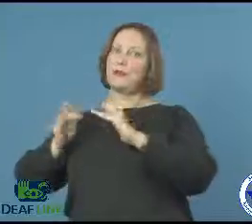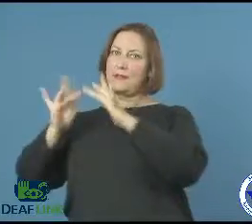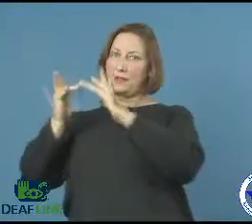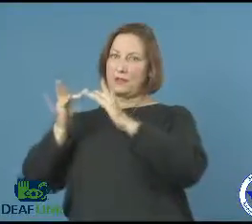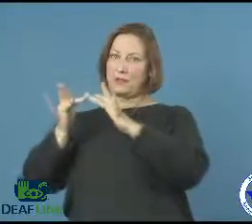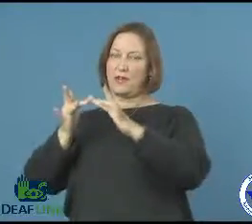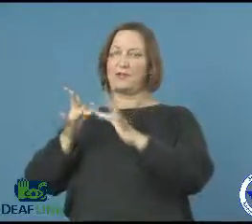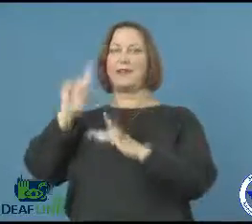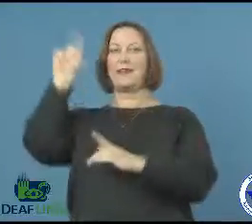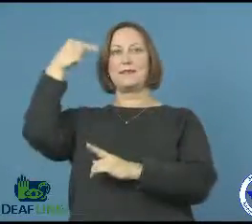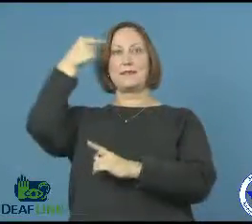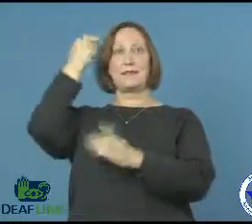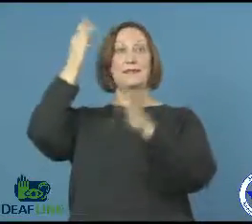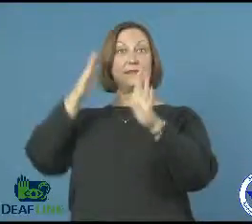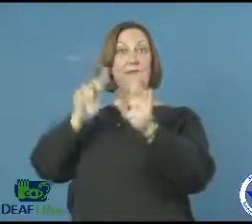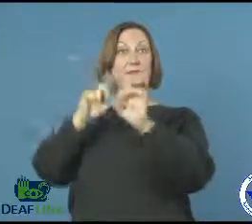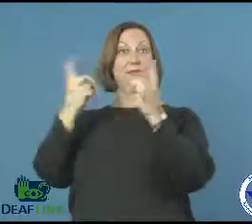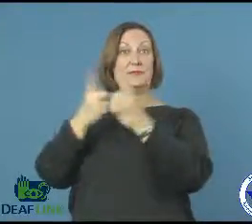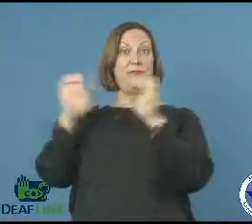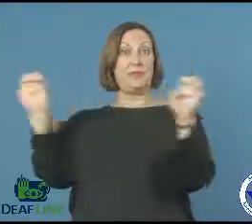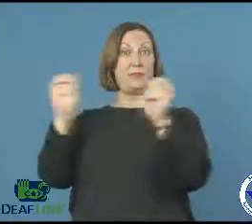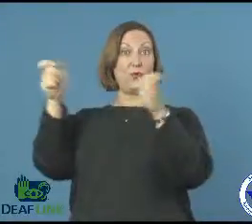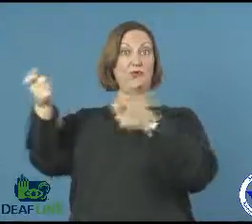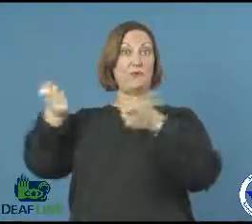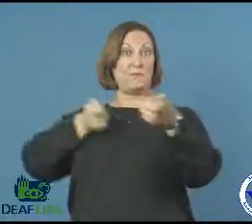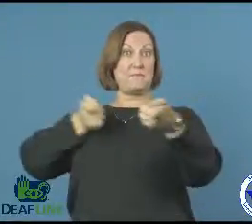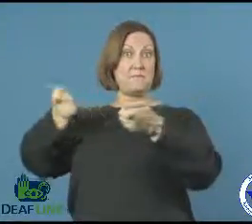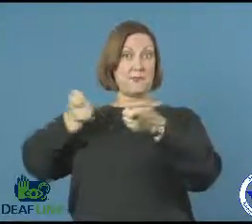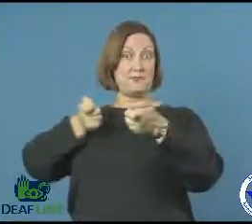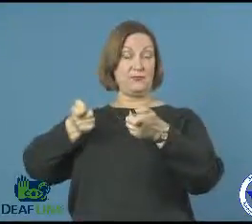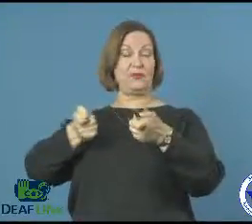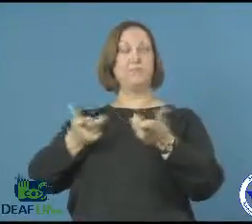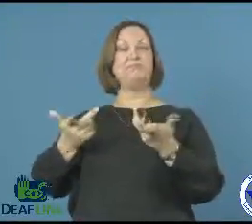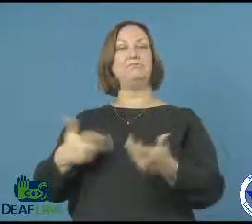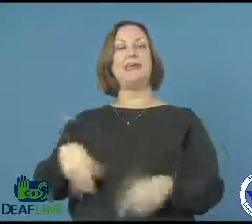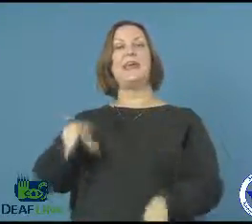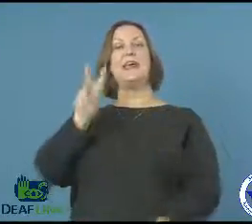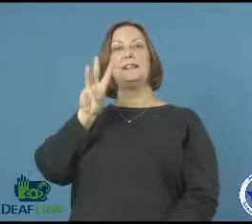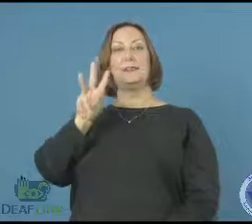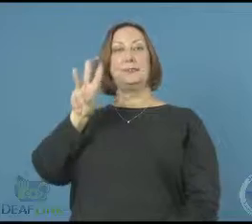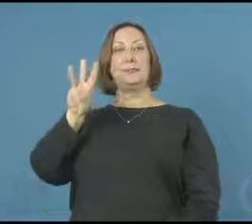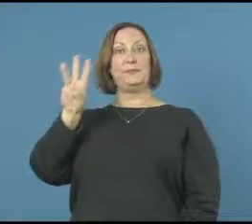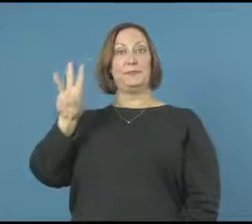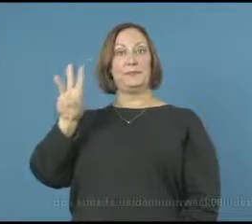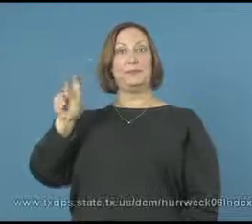the Governor's Division of Emergency Management website at